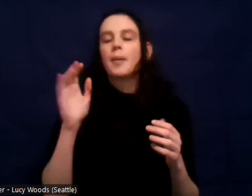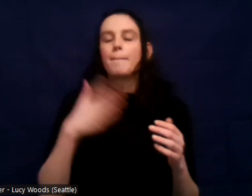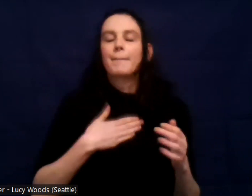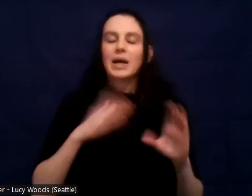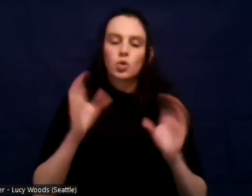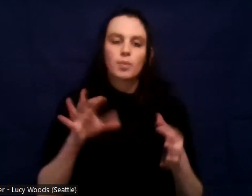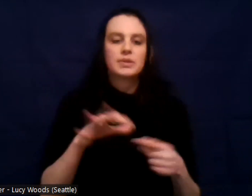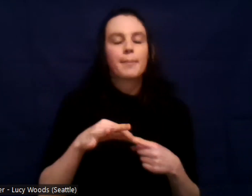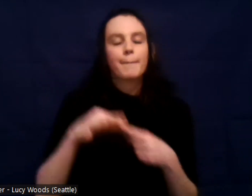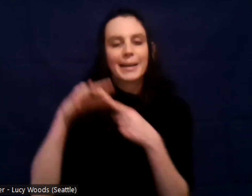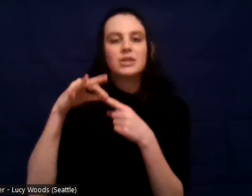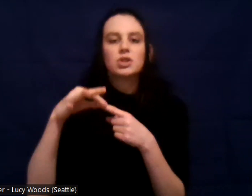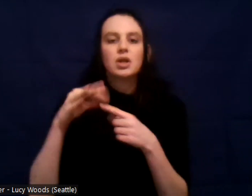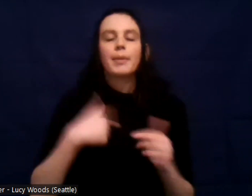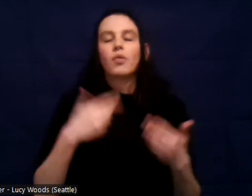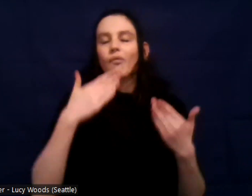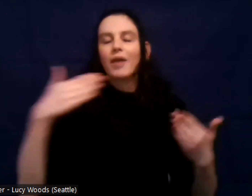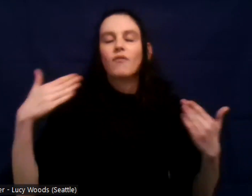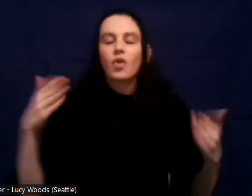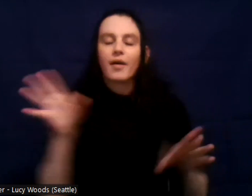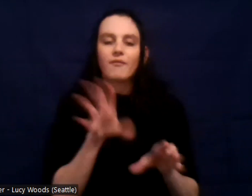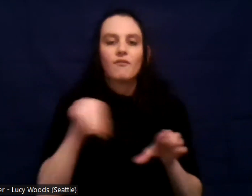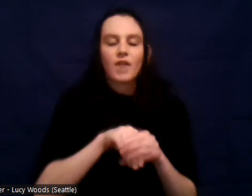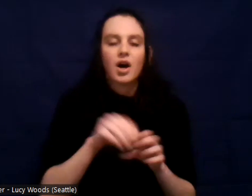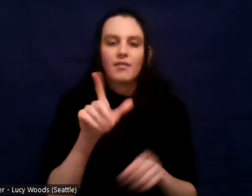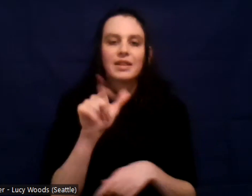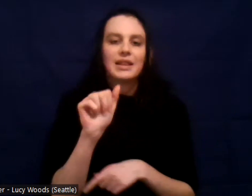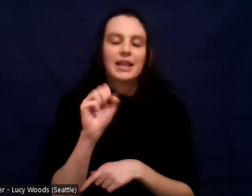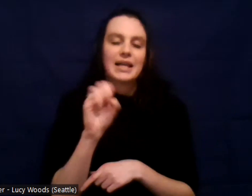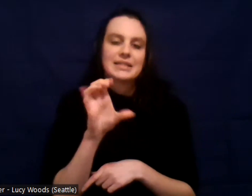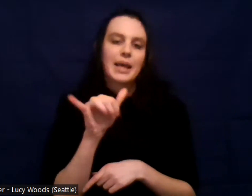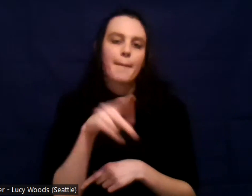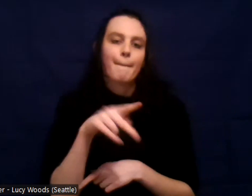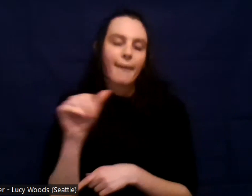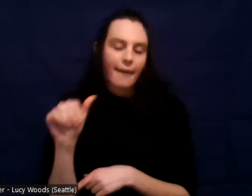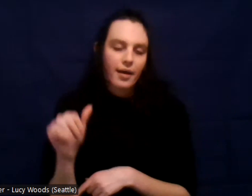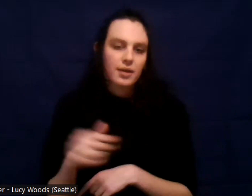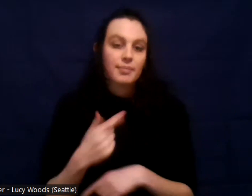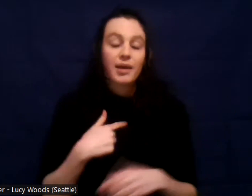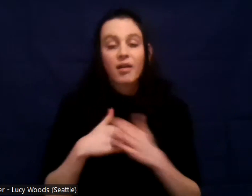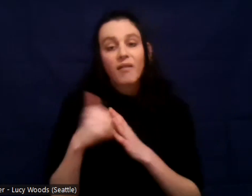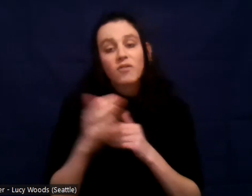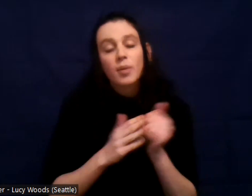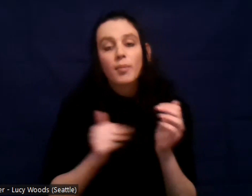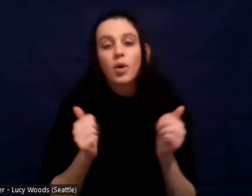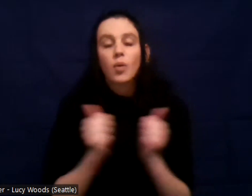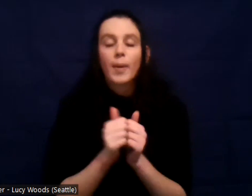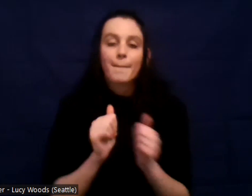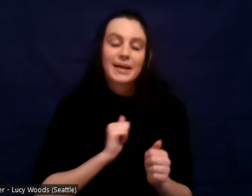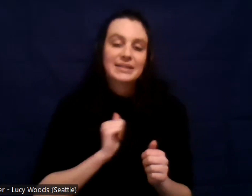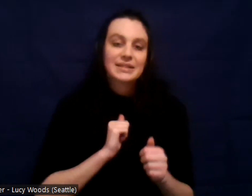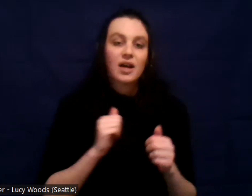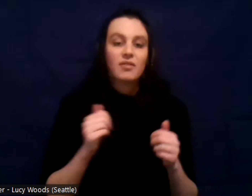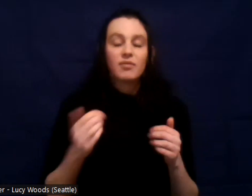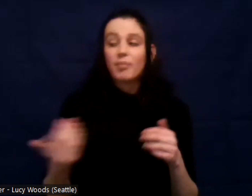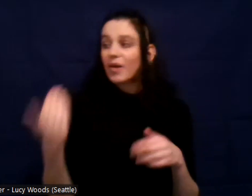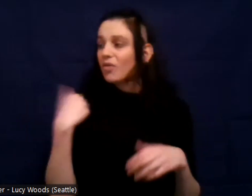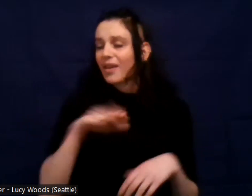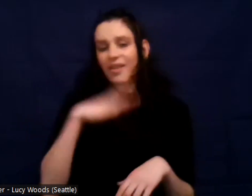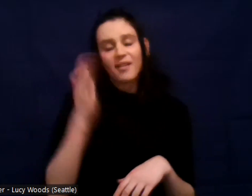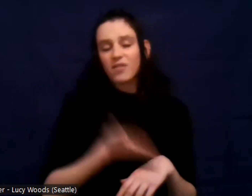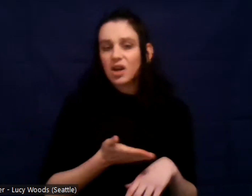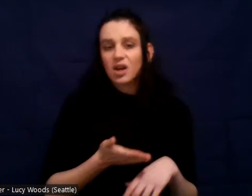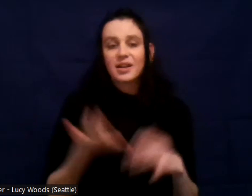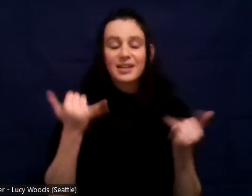it. I'm comfortable with myself in a way that I've never been, and I can just like let my freak flag fly